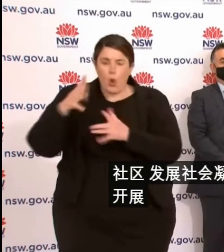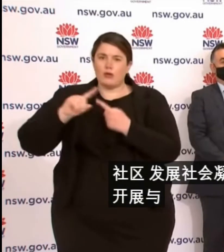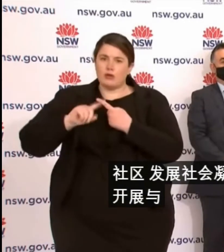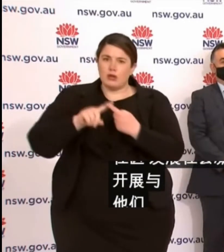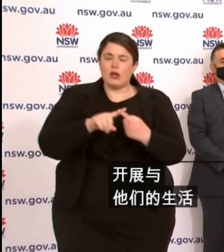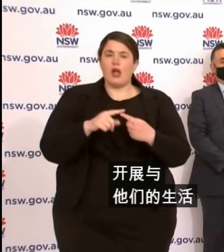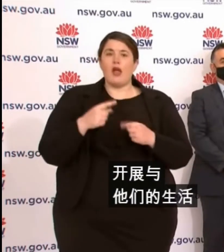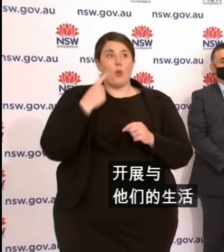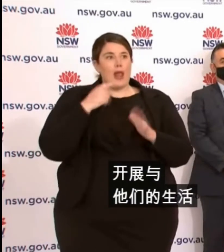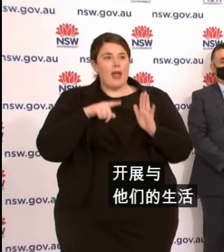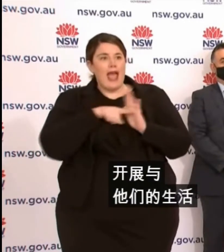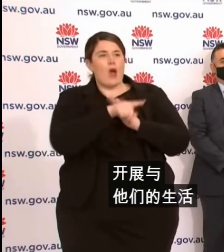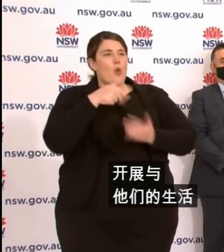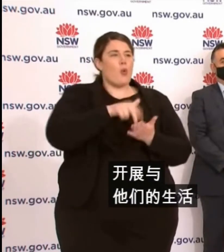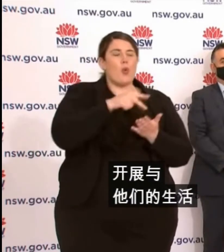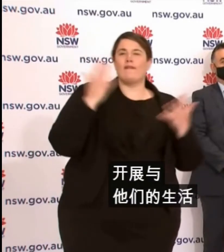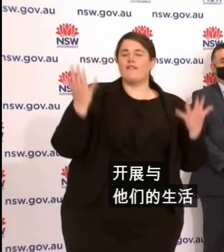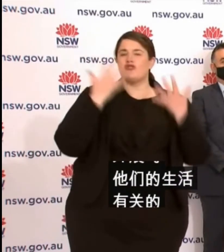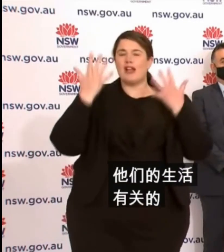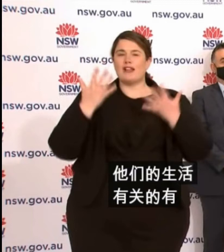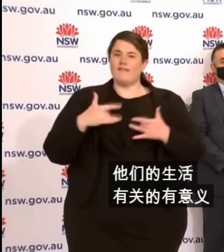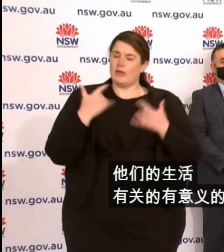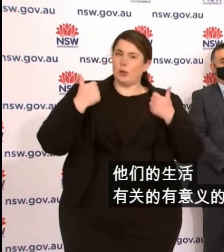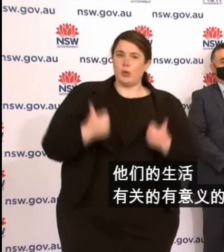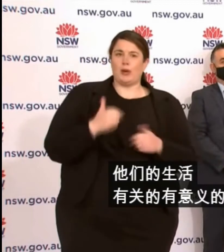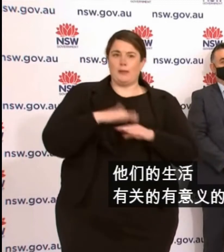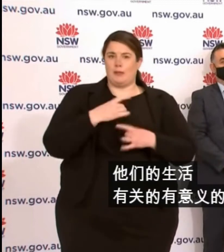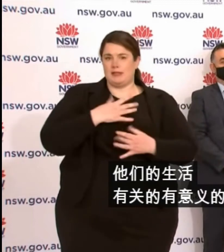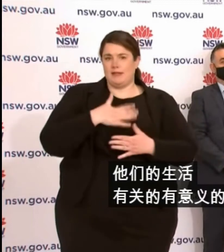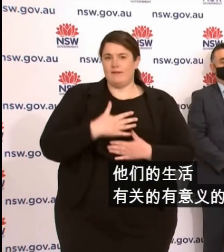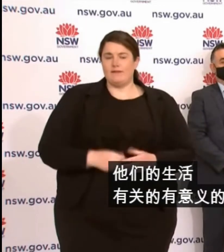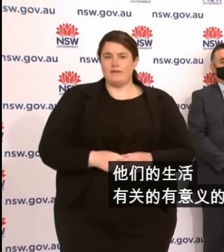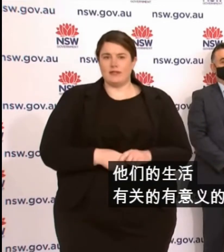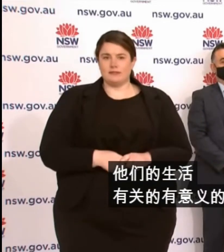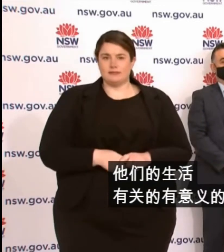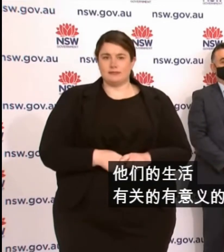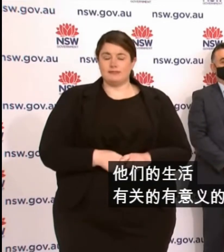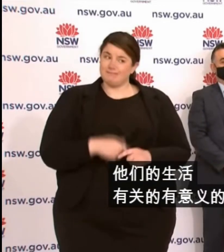activities with their lives. It's highly relevant at this time.